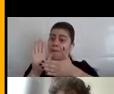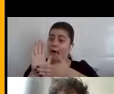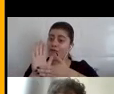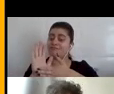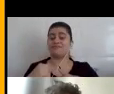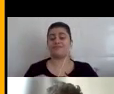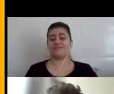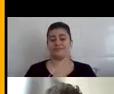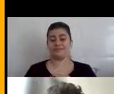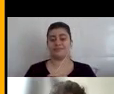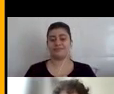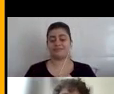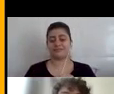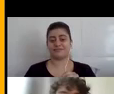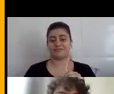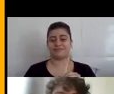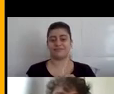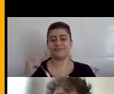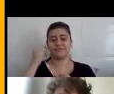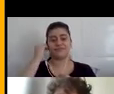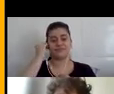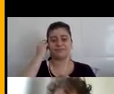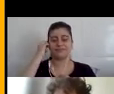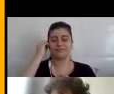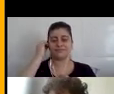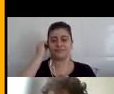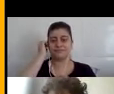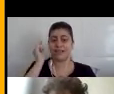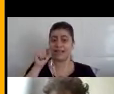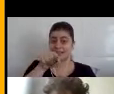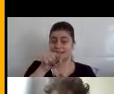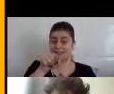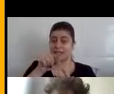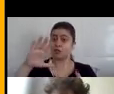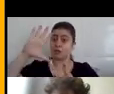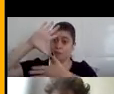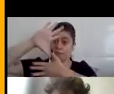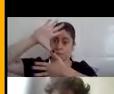So here in this map, you can see a picture of